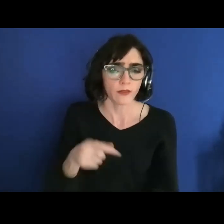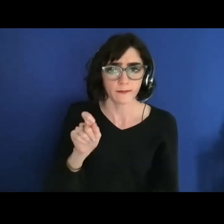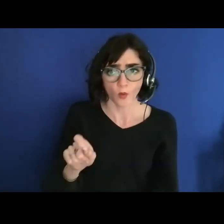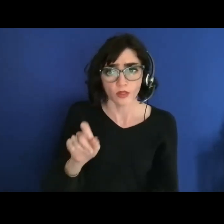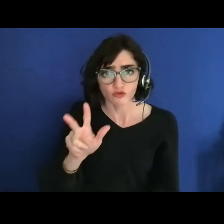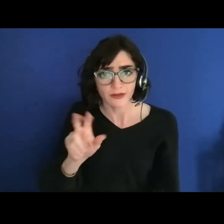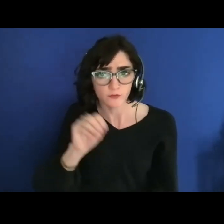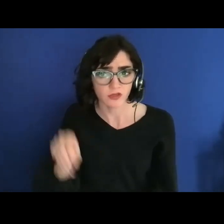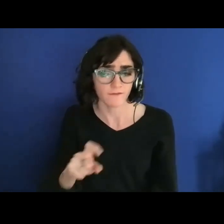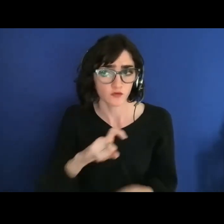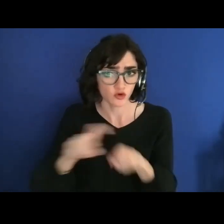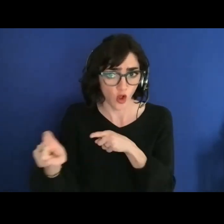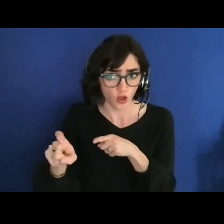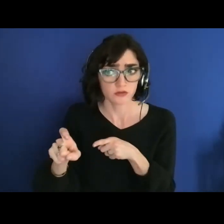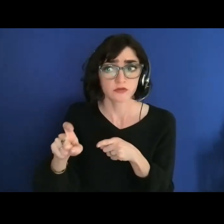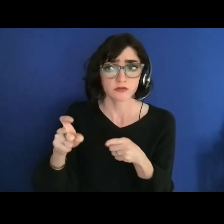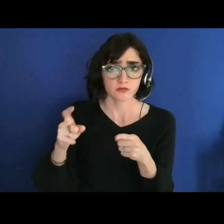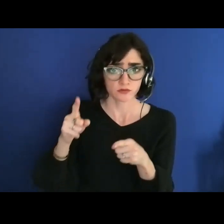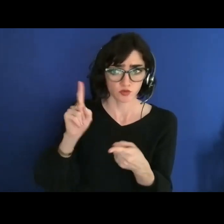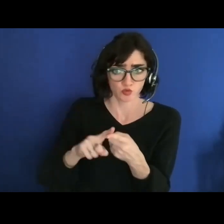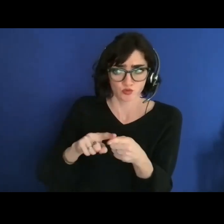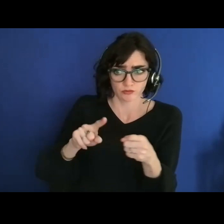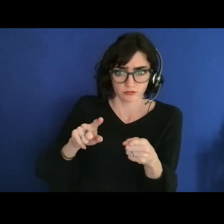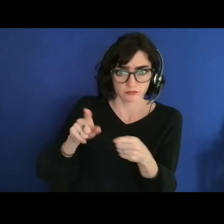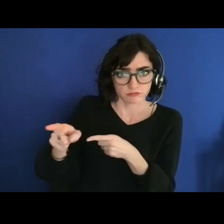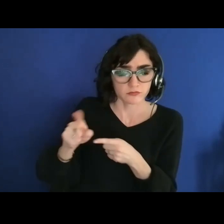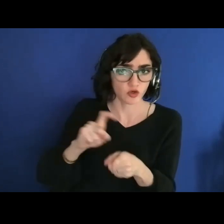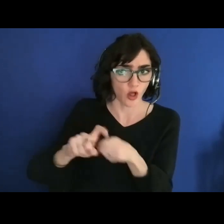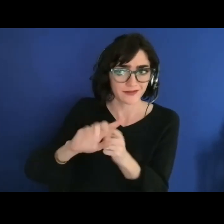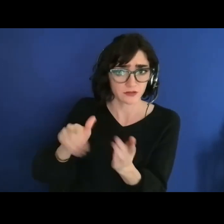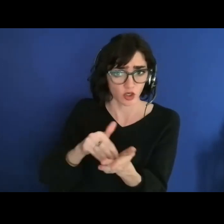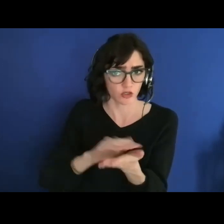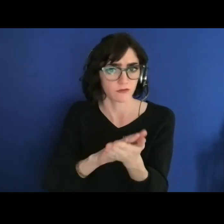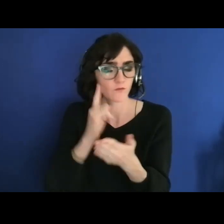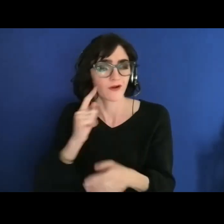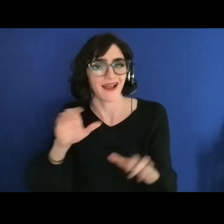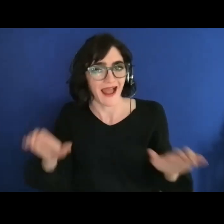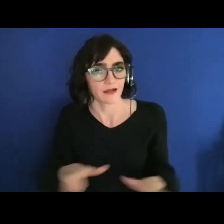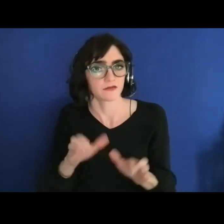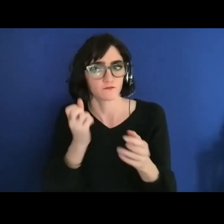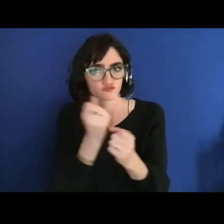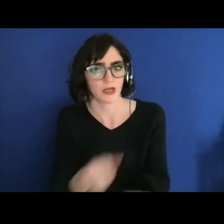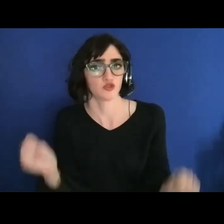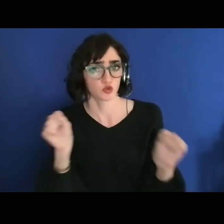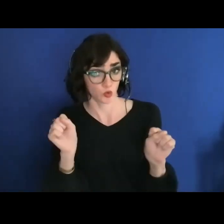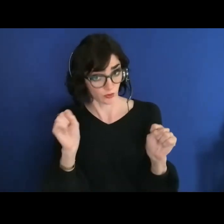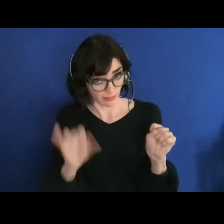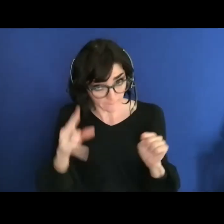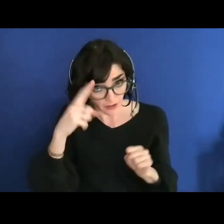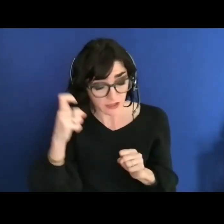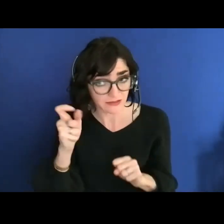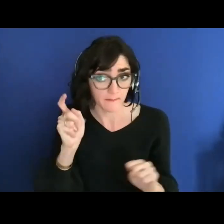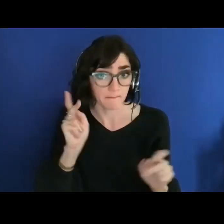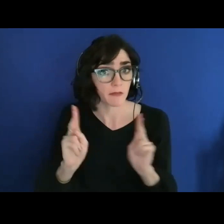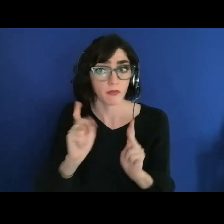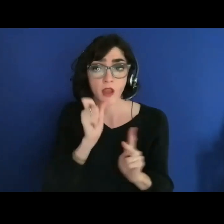because people naturally call 911 even in a behavioral health crisis because they didn't know of,